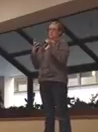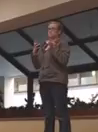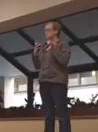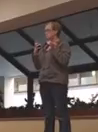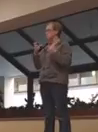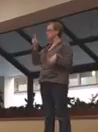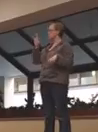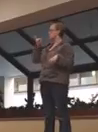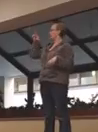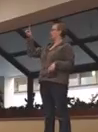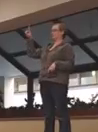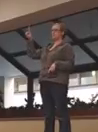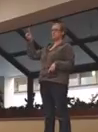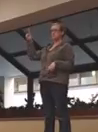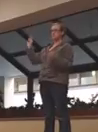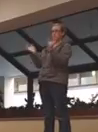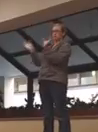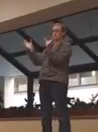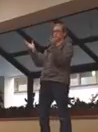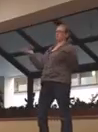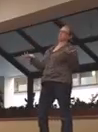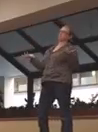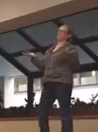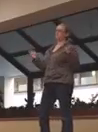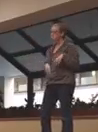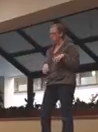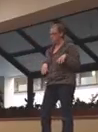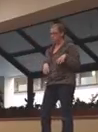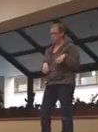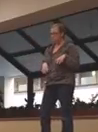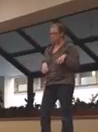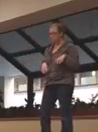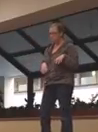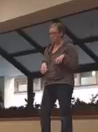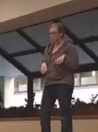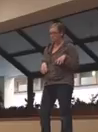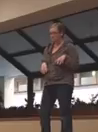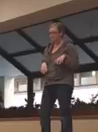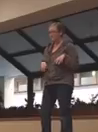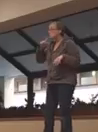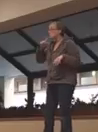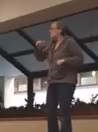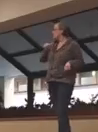It's a good question. What do we want? What do we want RID certification to look like?